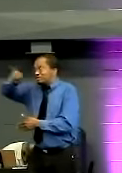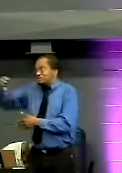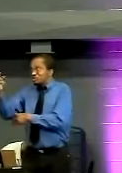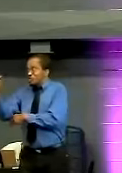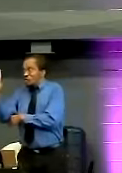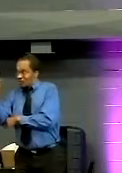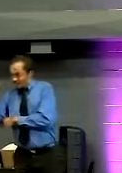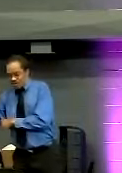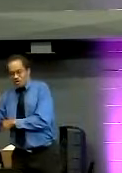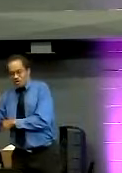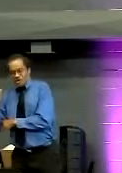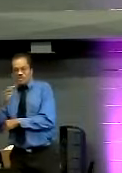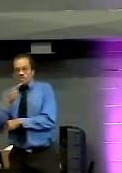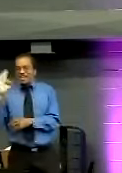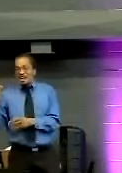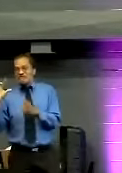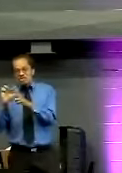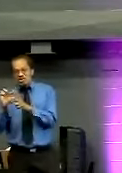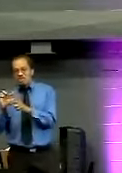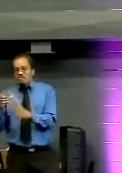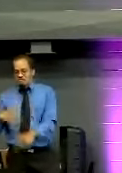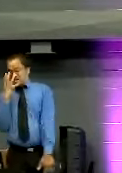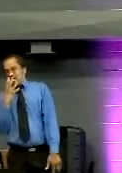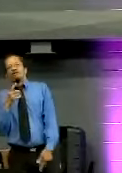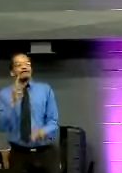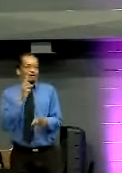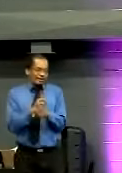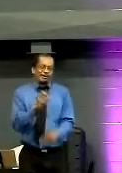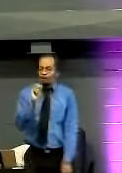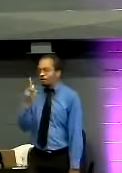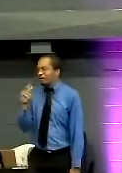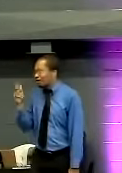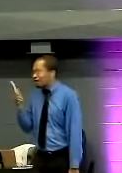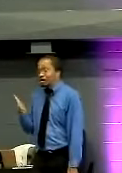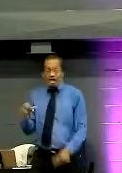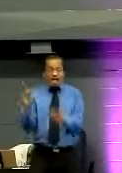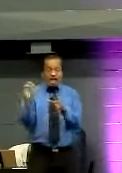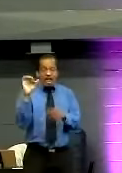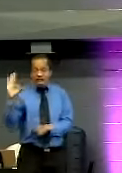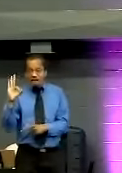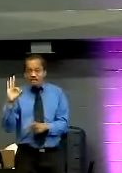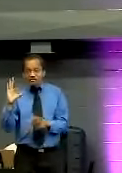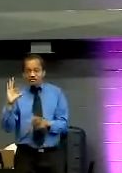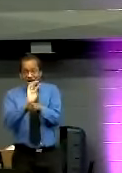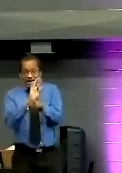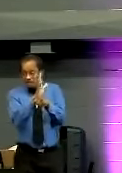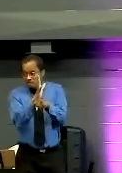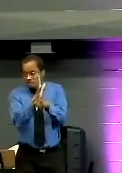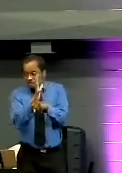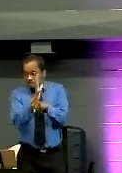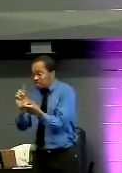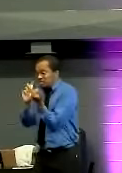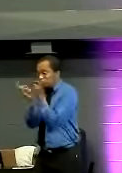word, you really mad. Right, okay, y'all don't know the F word. Okay, never mind. Maybe y'all don't. F word is what makes movies rated R,